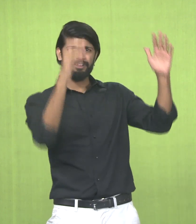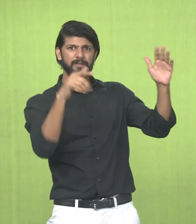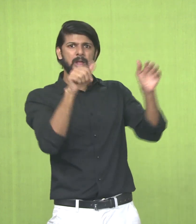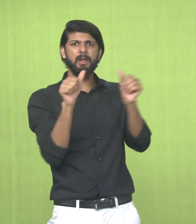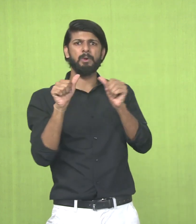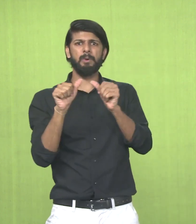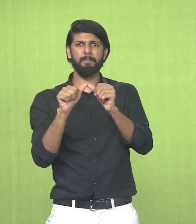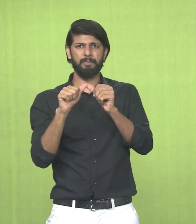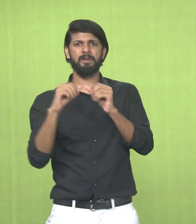This painting is found